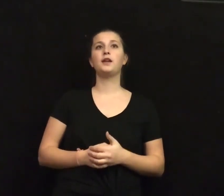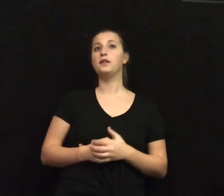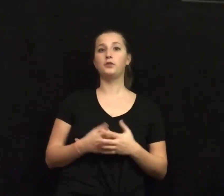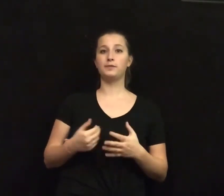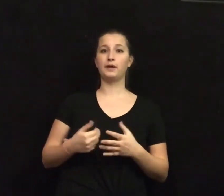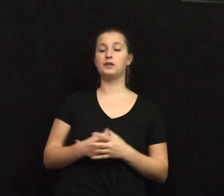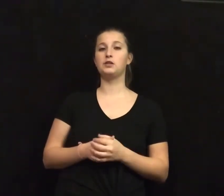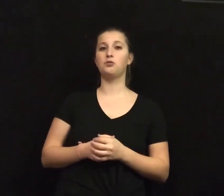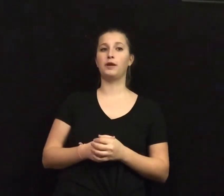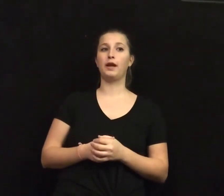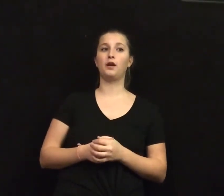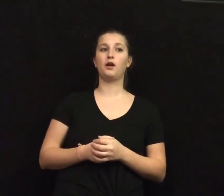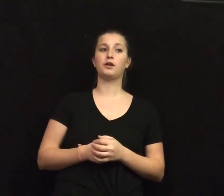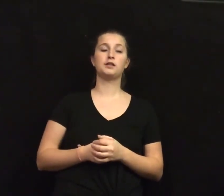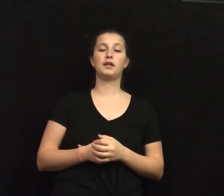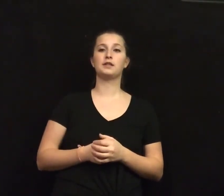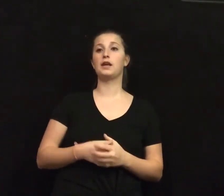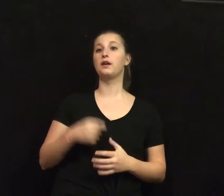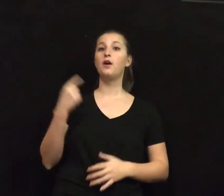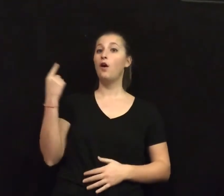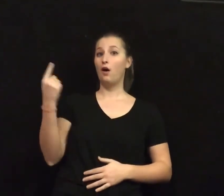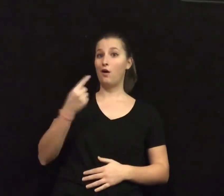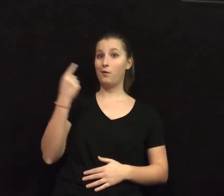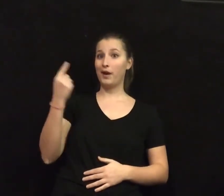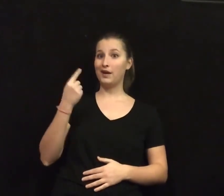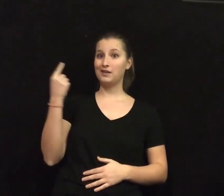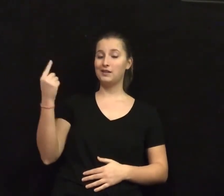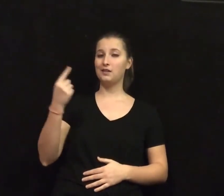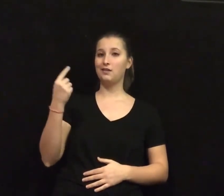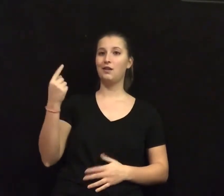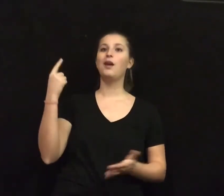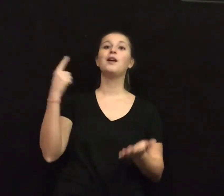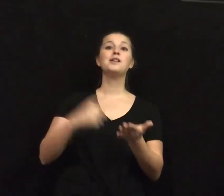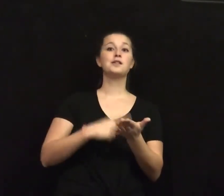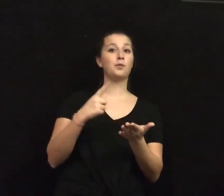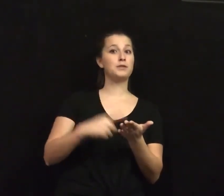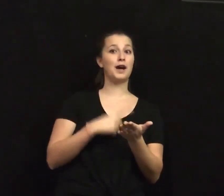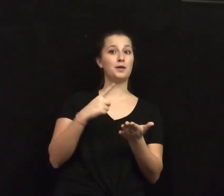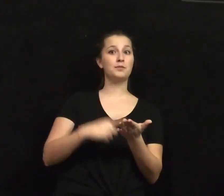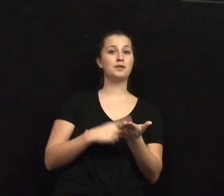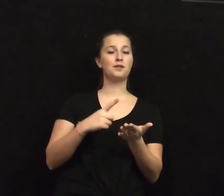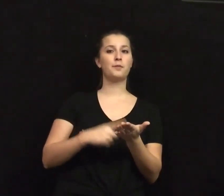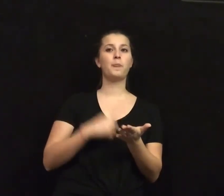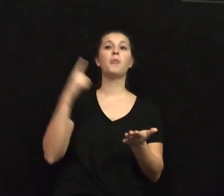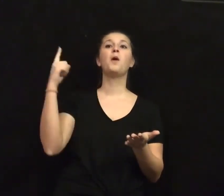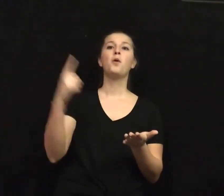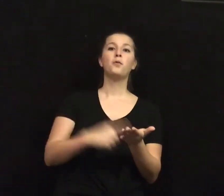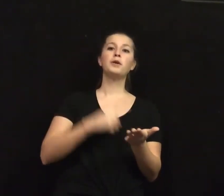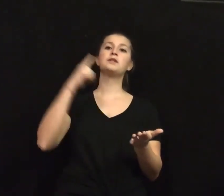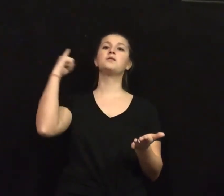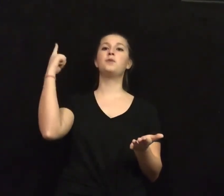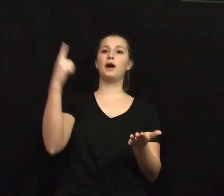the responses you will get are things like always, sometimes, once in a